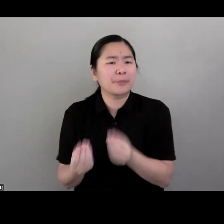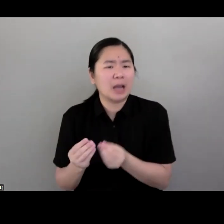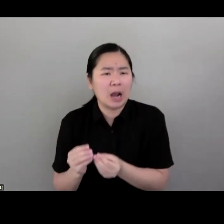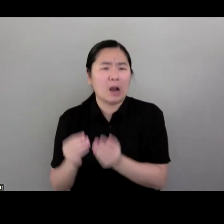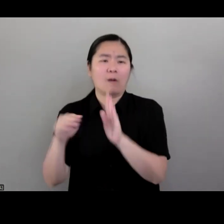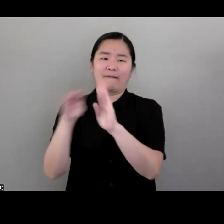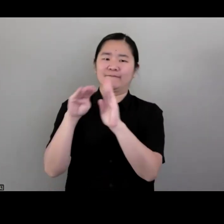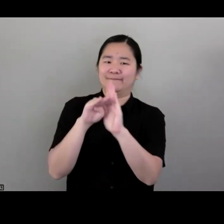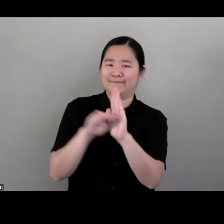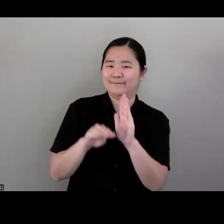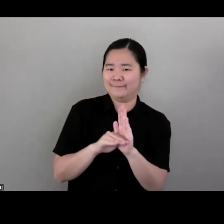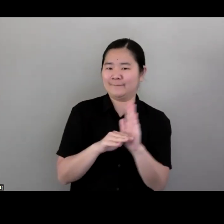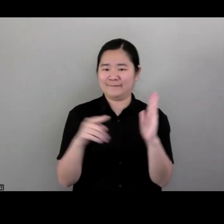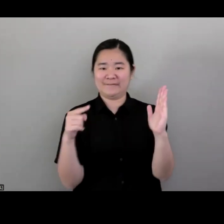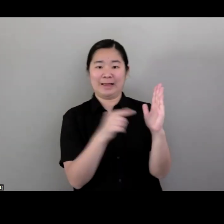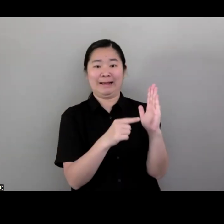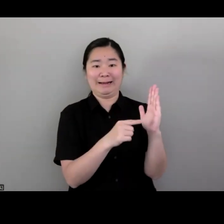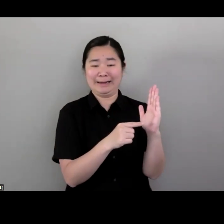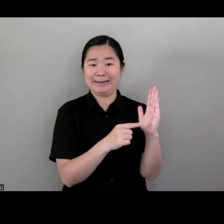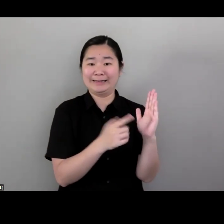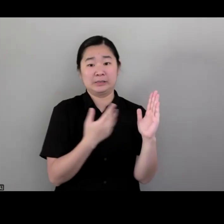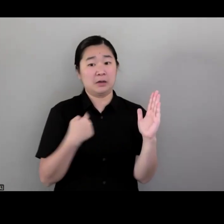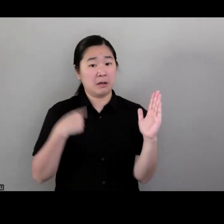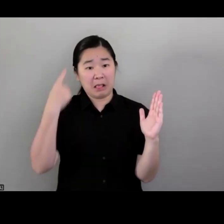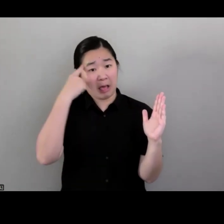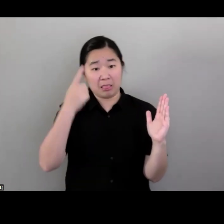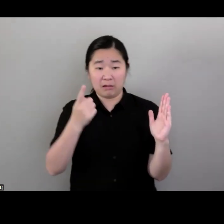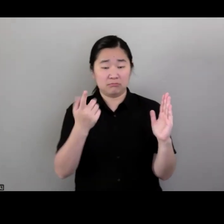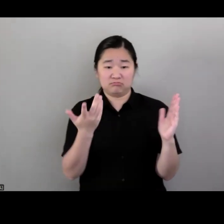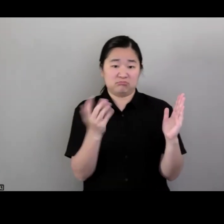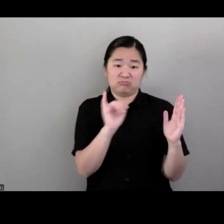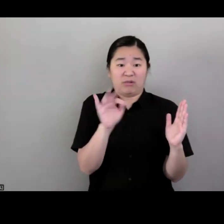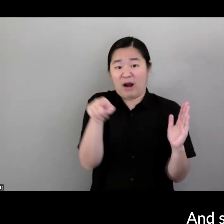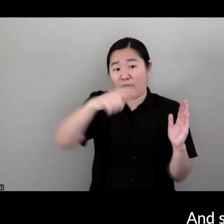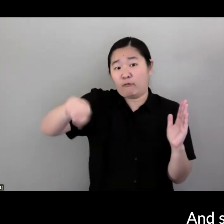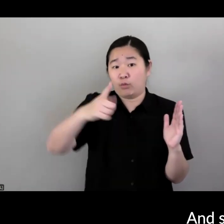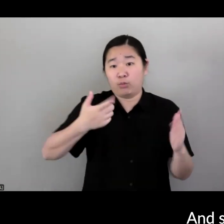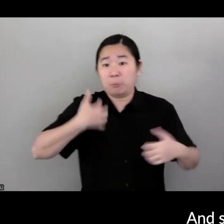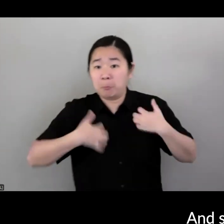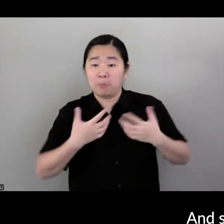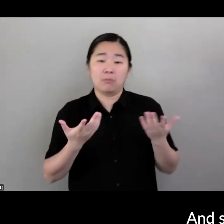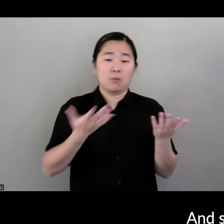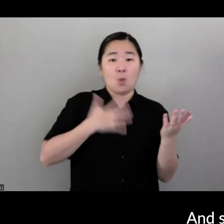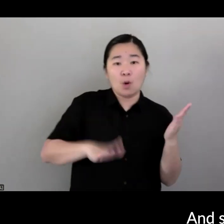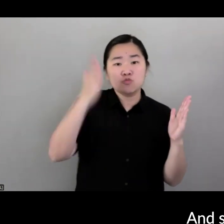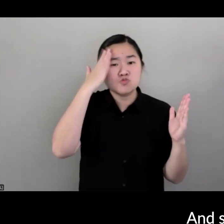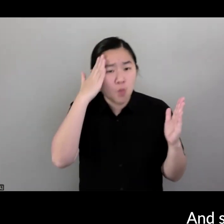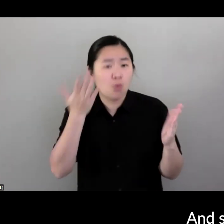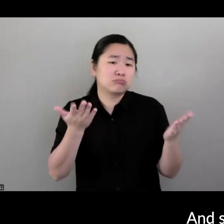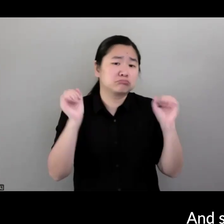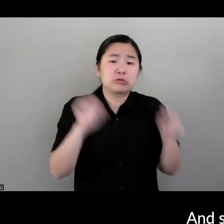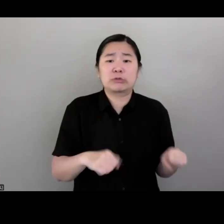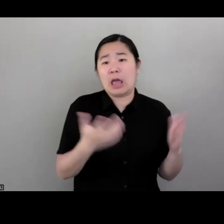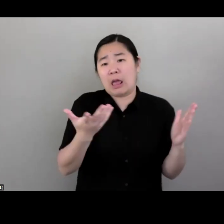seeing what has worked in practice, including these really real life case studies. And so we worked with Inclusive